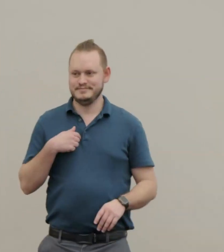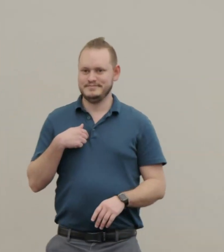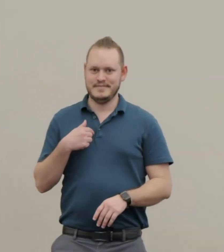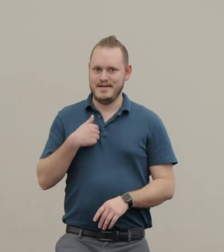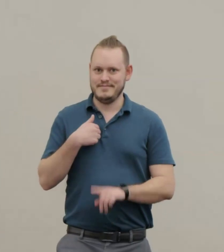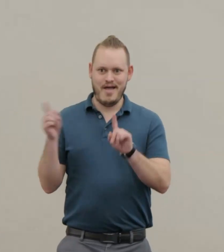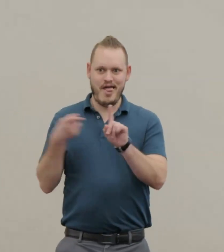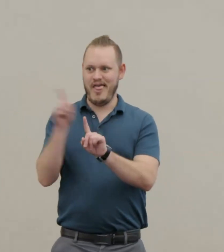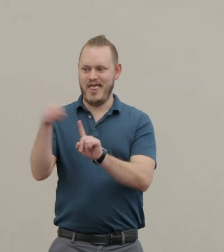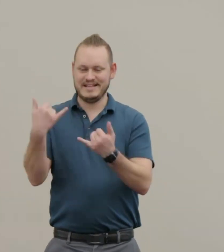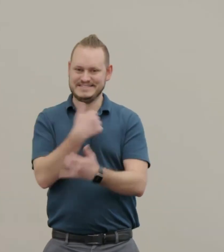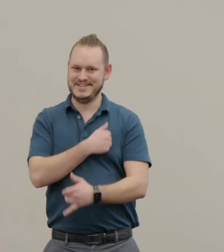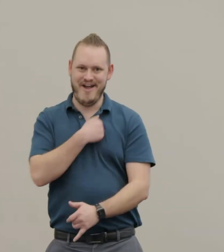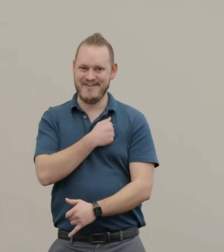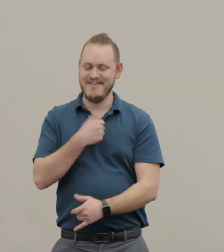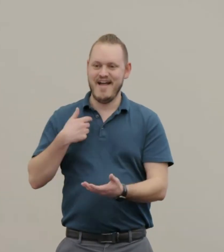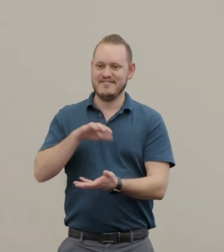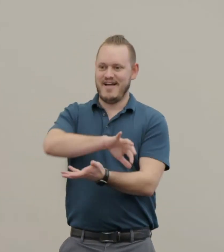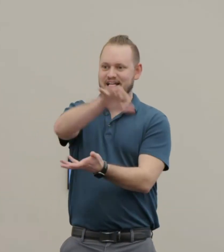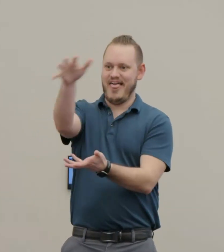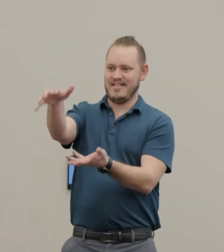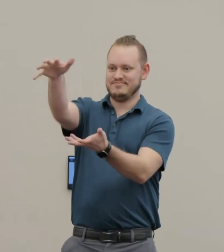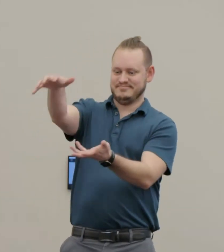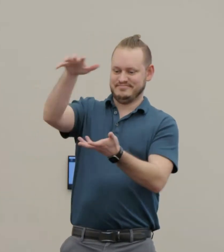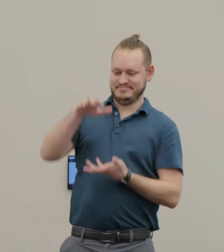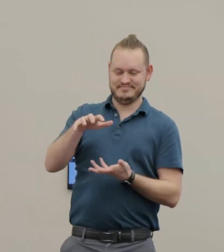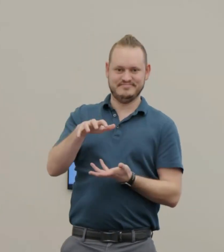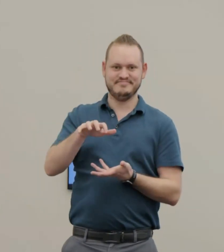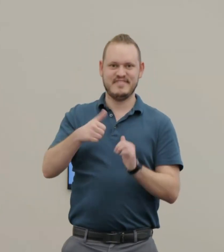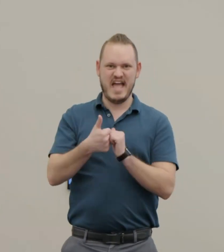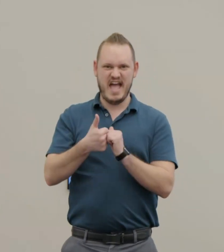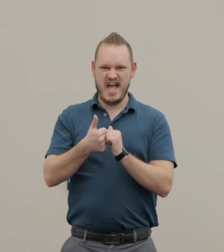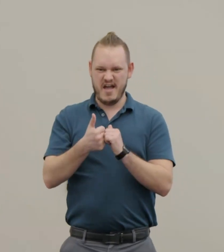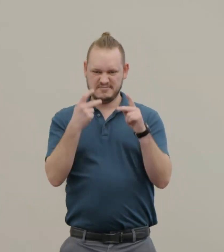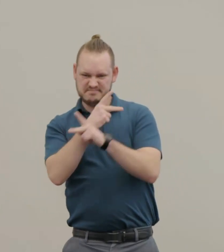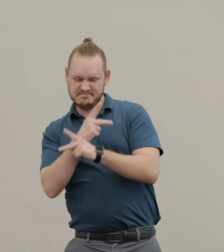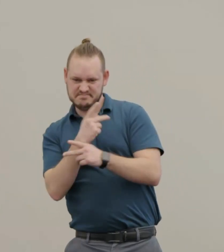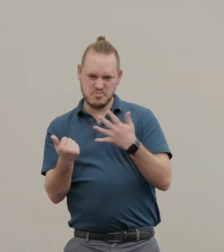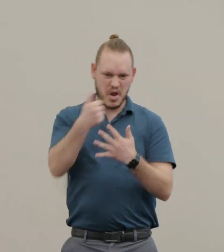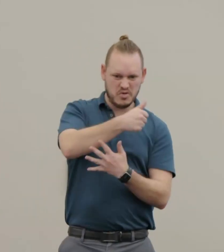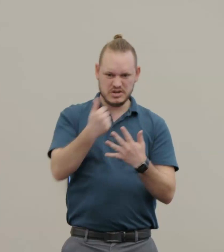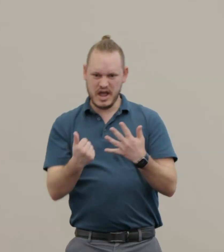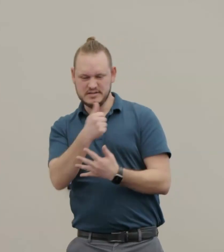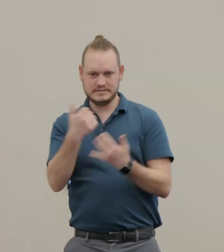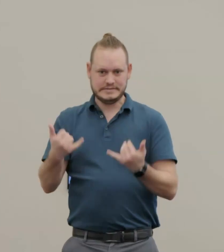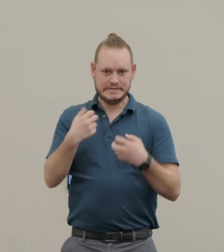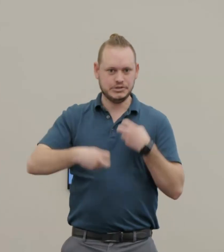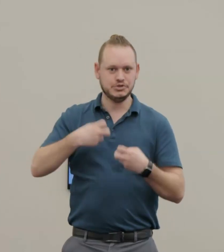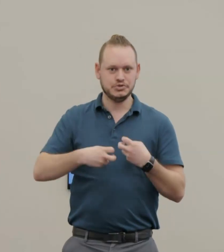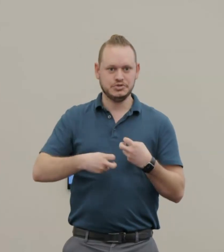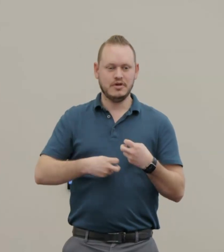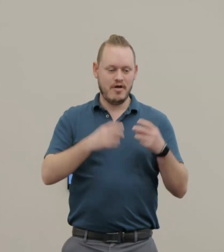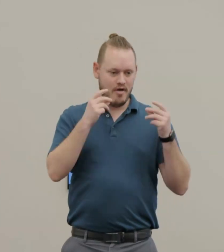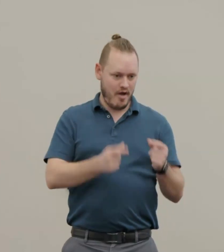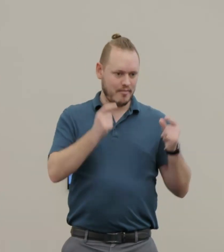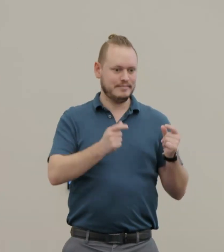But we got a pile of information. So now how do we prioritize the existing issues that we found? We did automated testing, we did manual